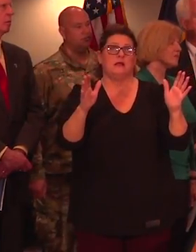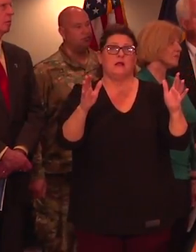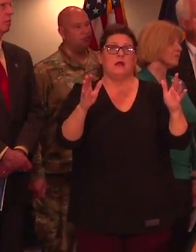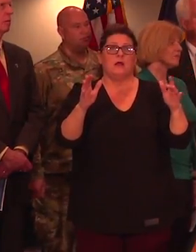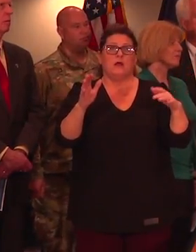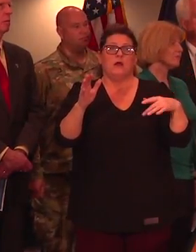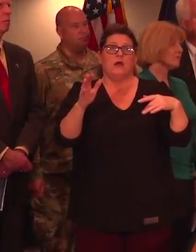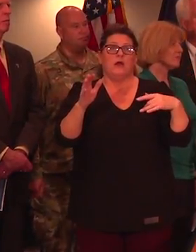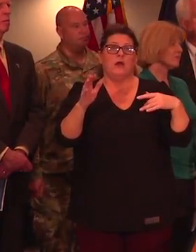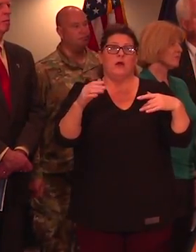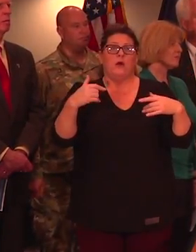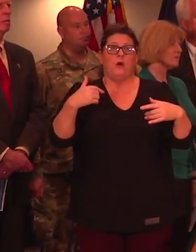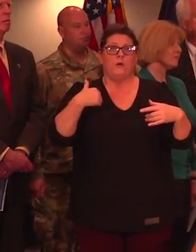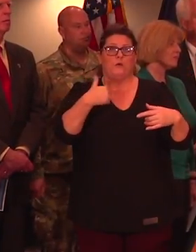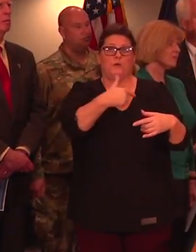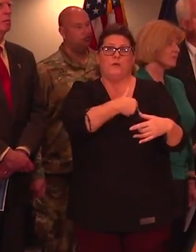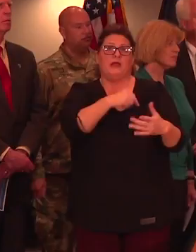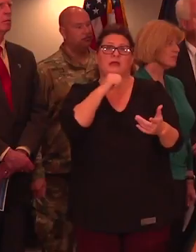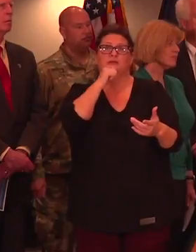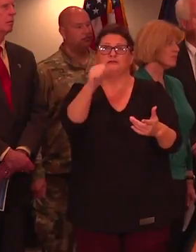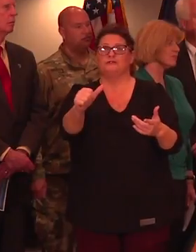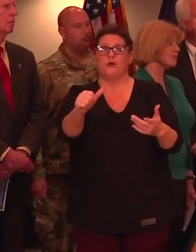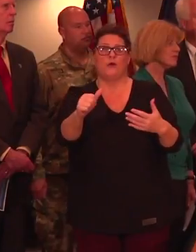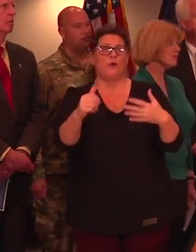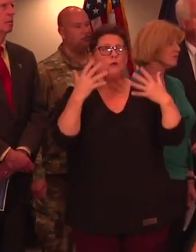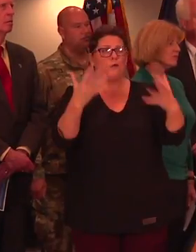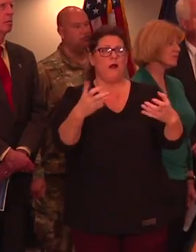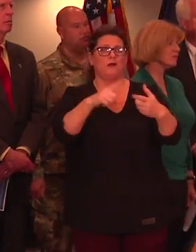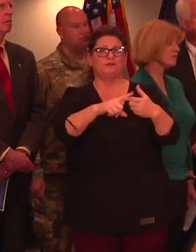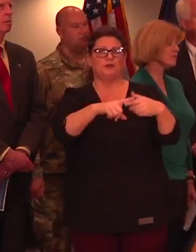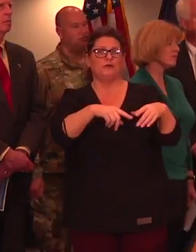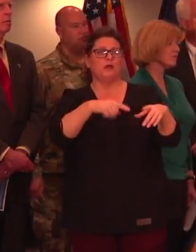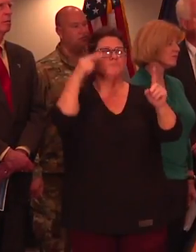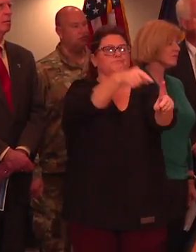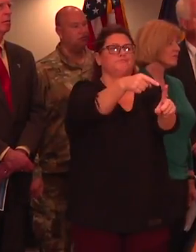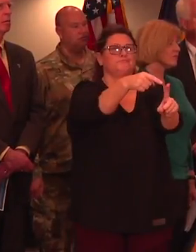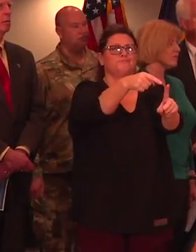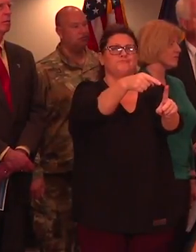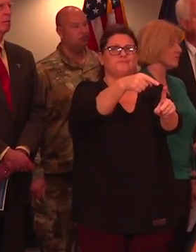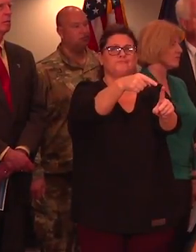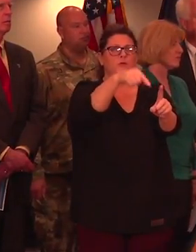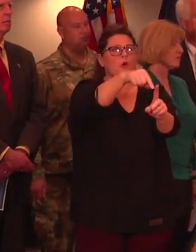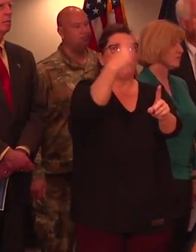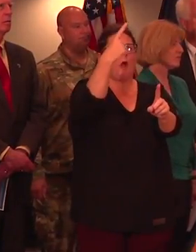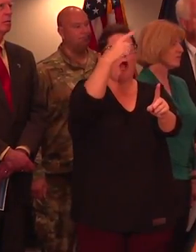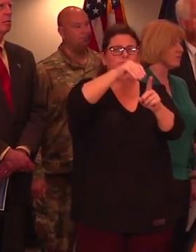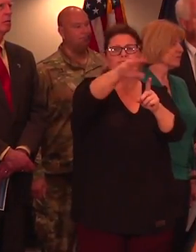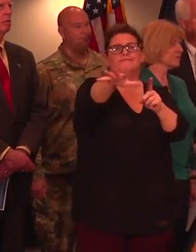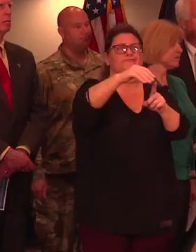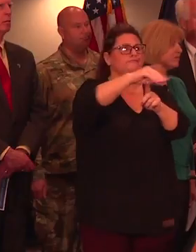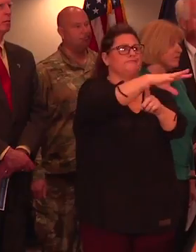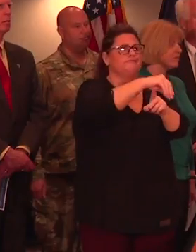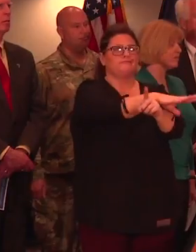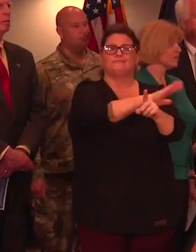identify all individuals who are in a large public gathering, because we don't consider all the individuals in a large public gathering to be exposed. So it